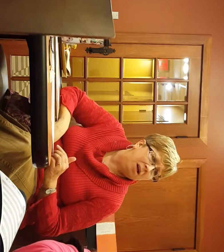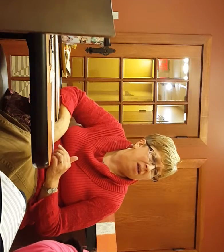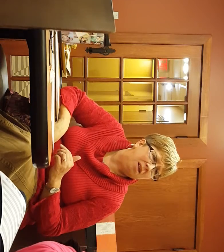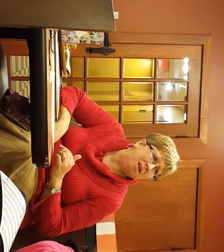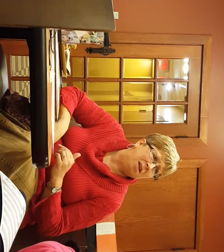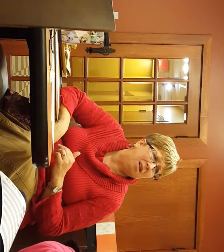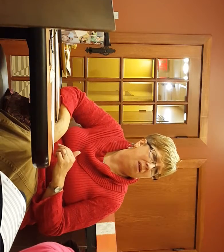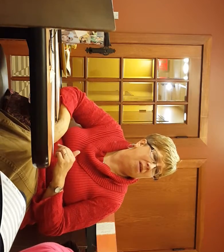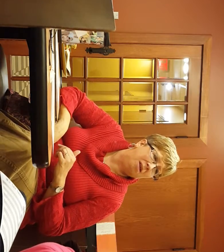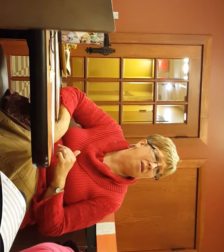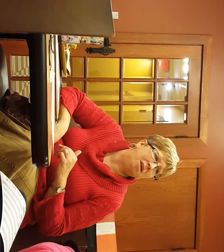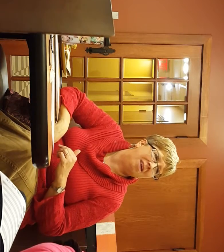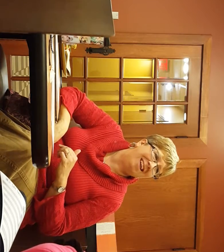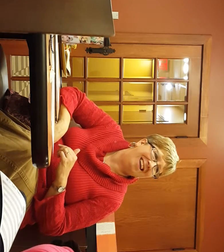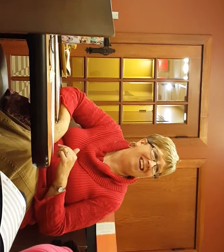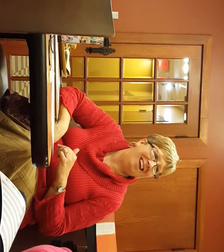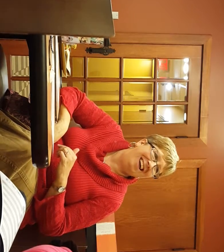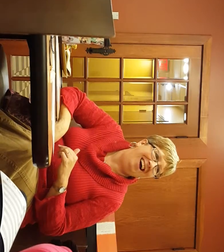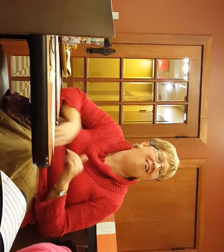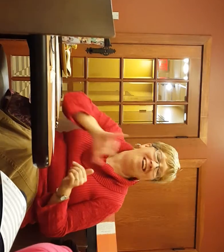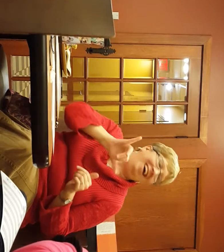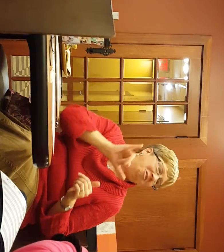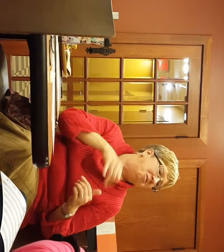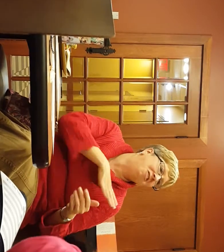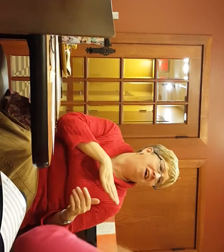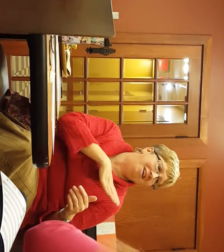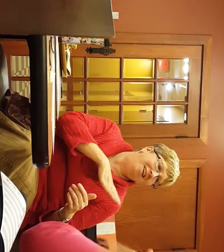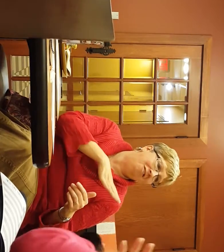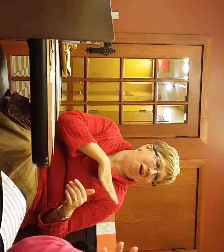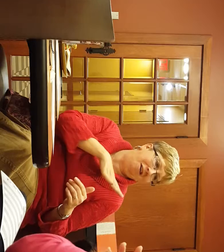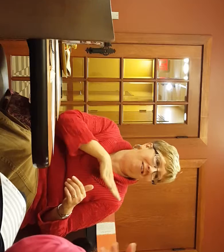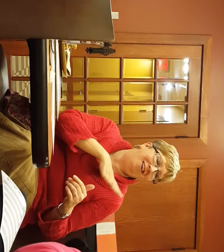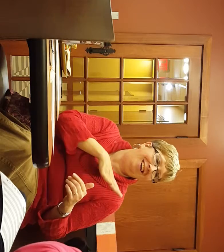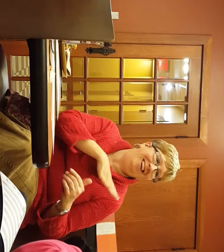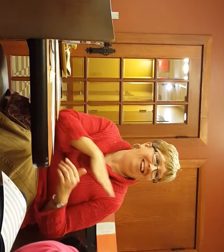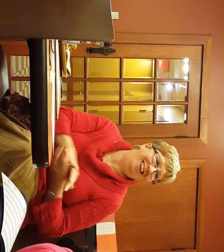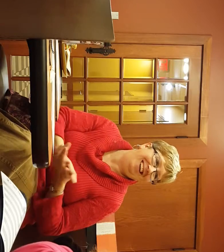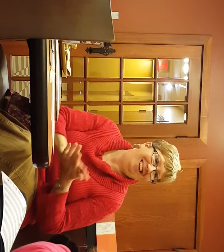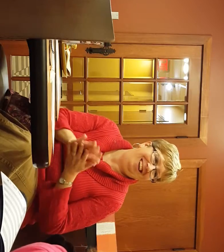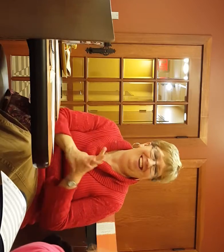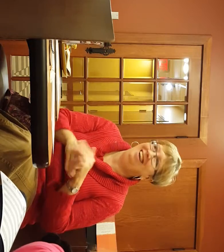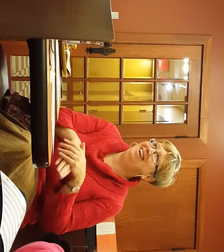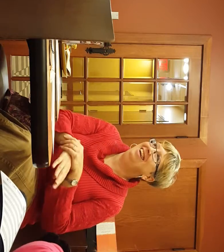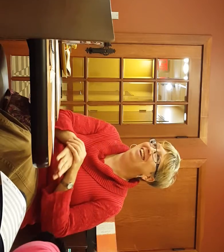They're all food grade, exactly. Yeah, and Okay. they're possible is labeled in as dietary. Yeah.